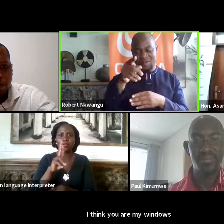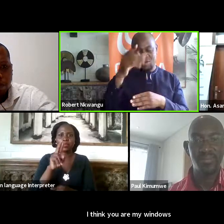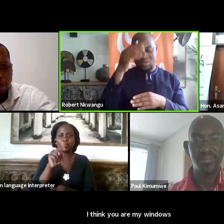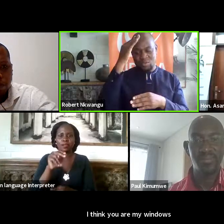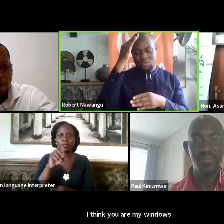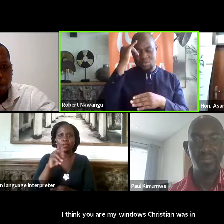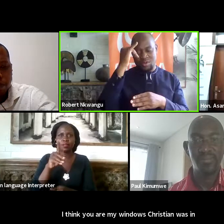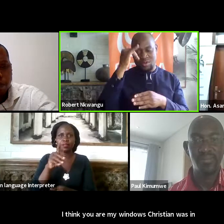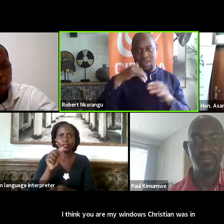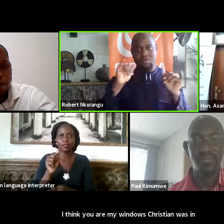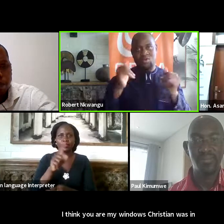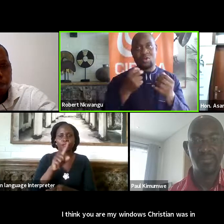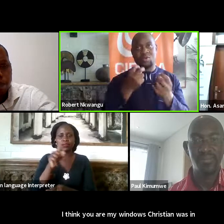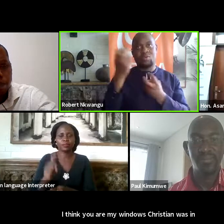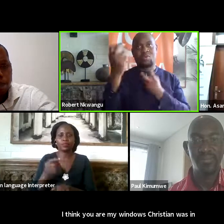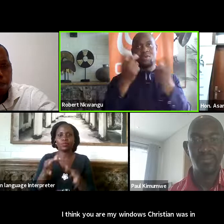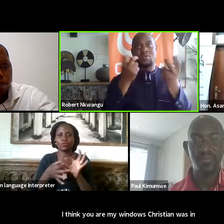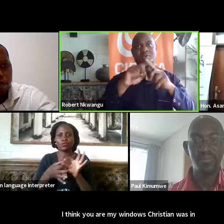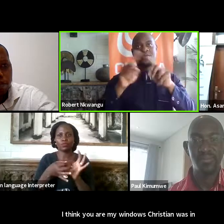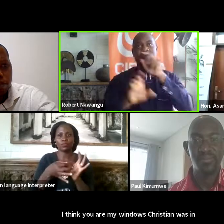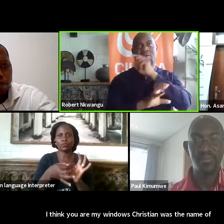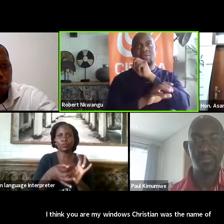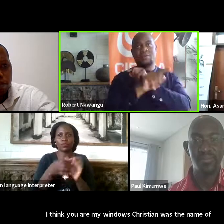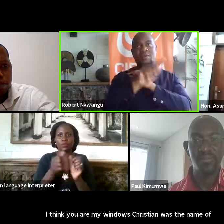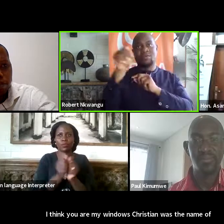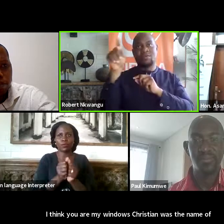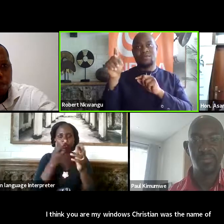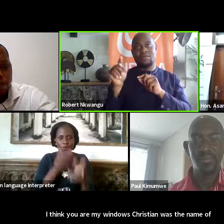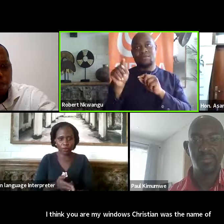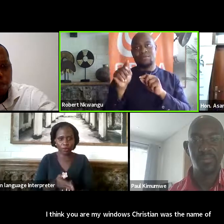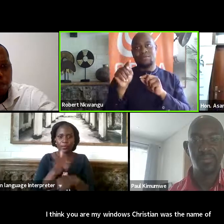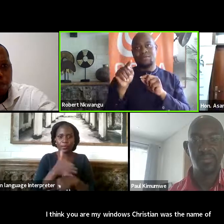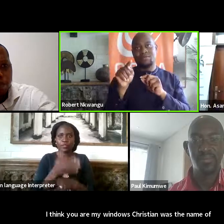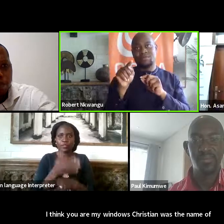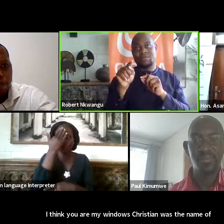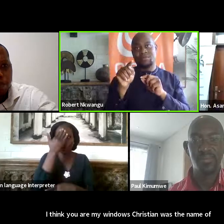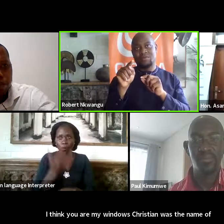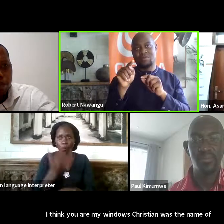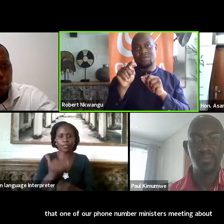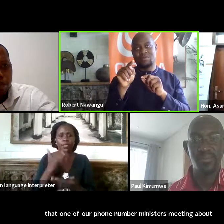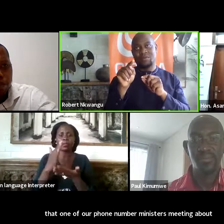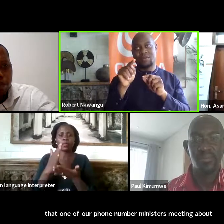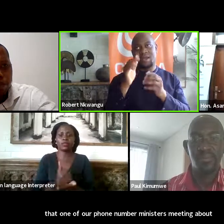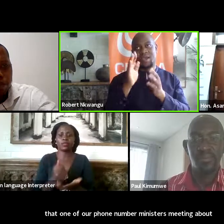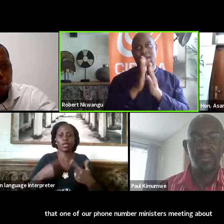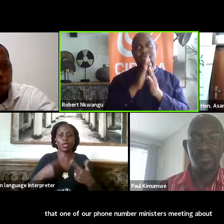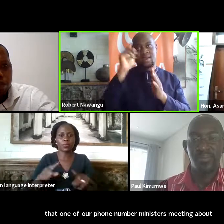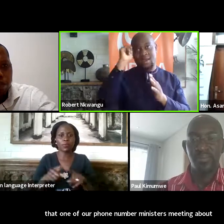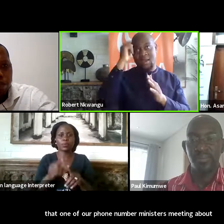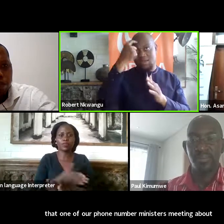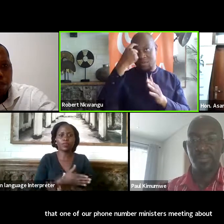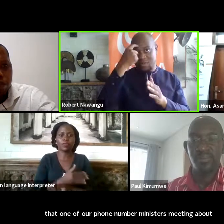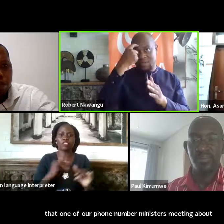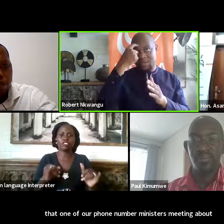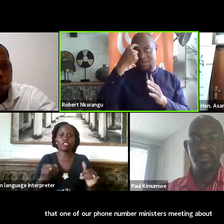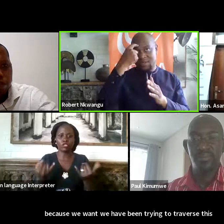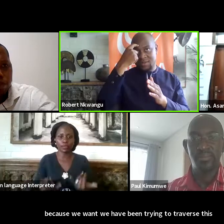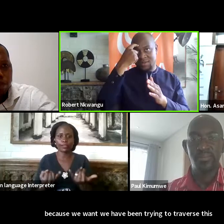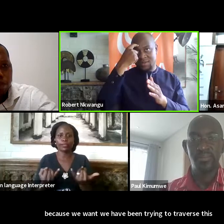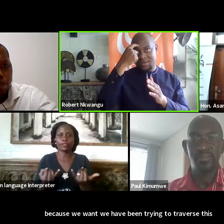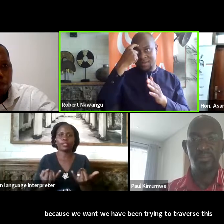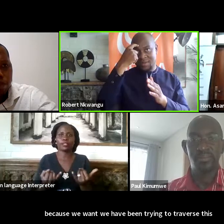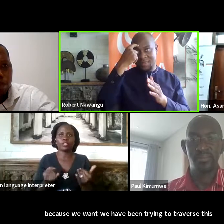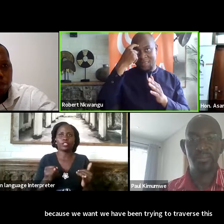line with that one our Honorable Minister has been talking about, because we have been trying to traverse this world,